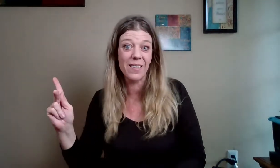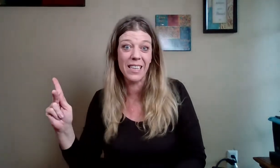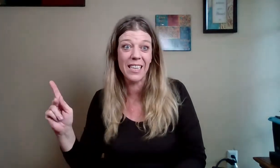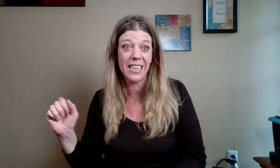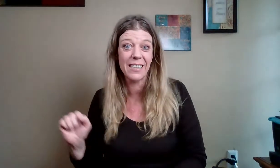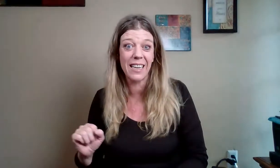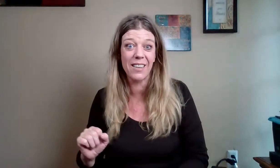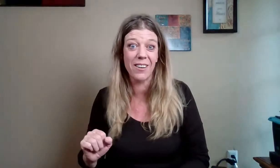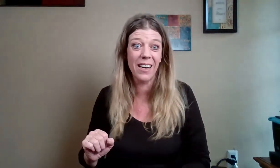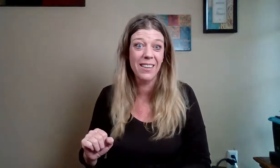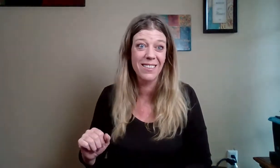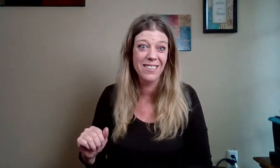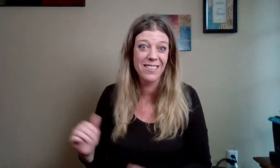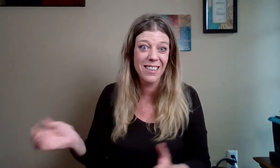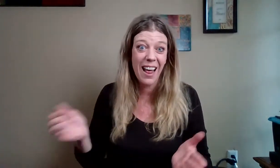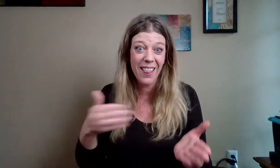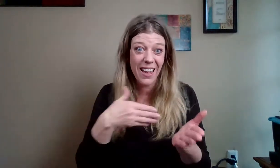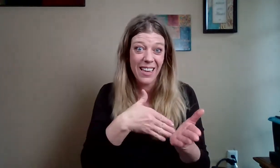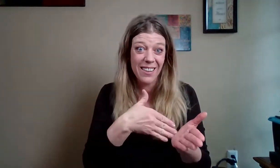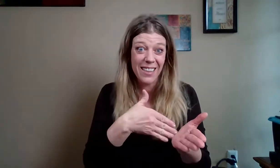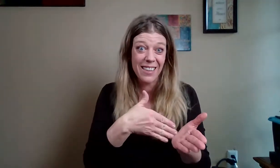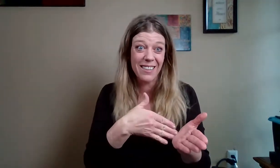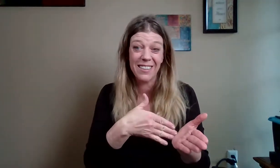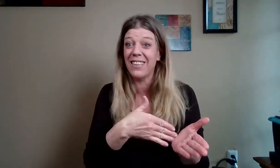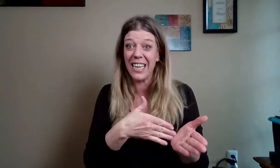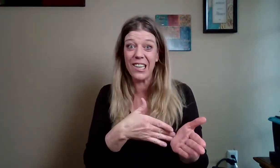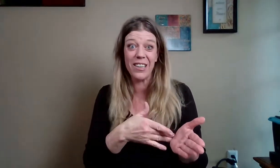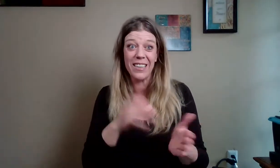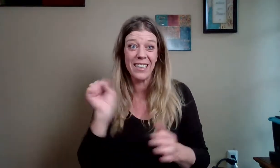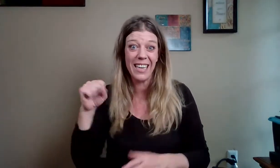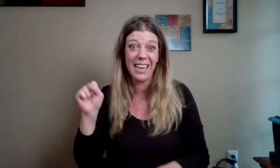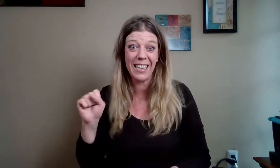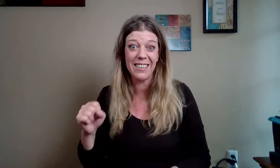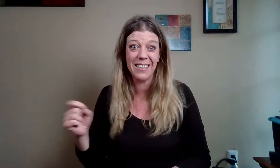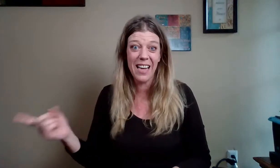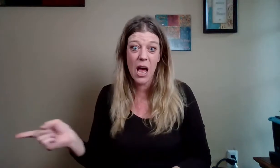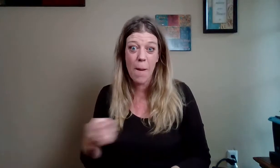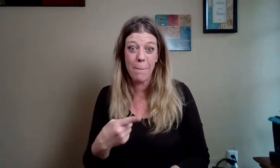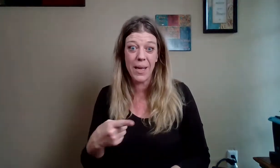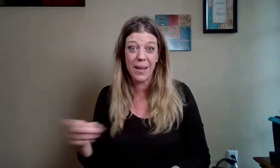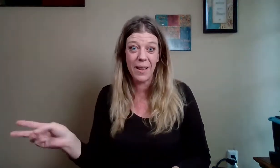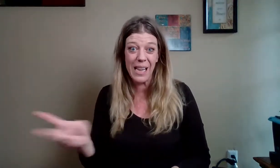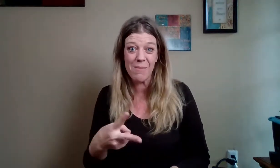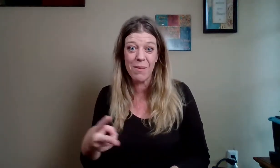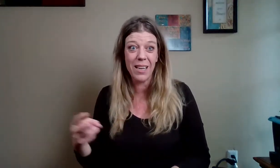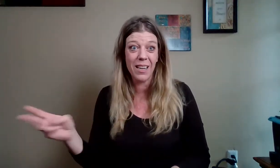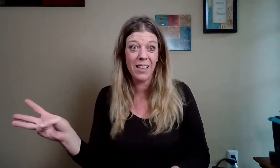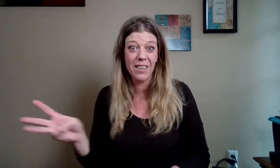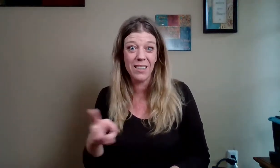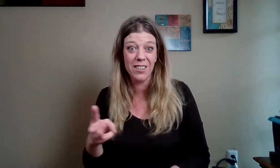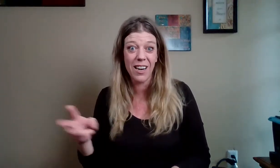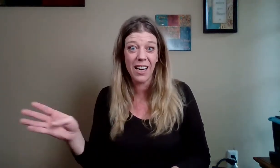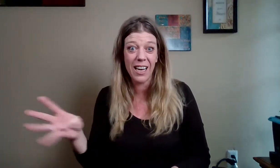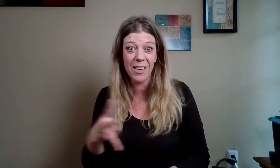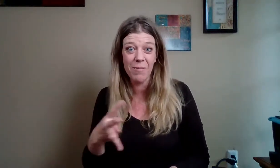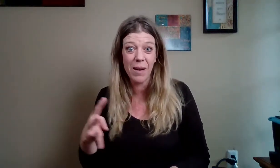2,000, etc. The aliens are here. Yes. Mill, bill, try,